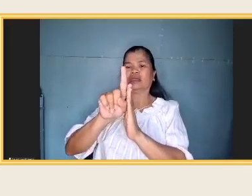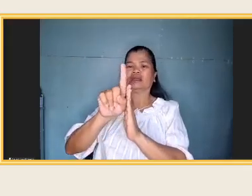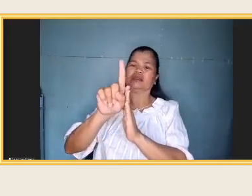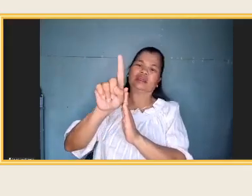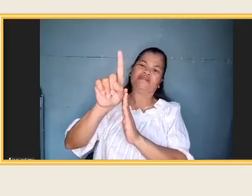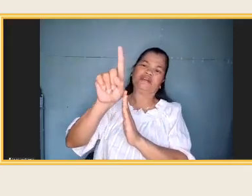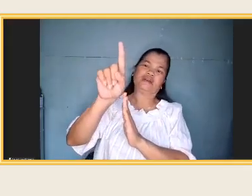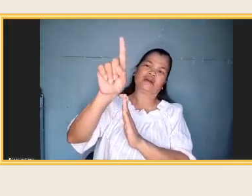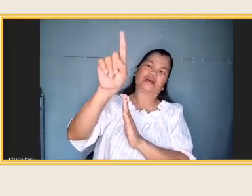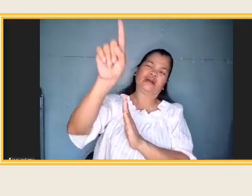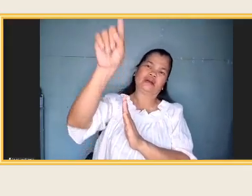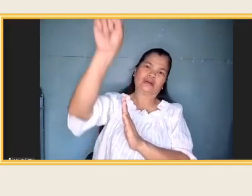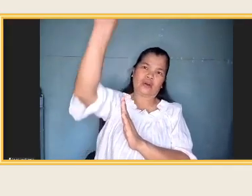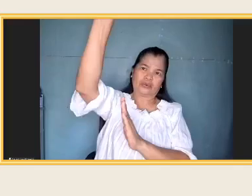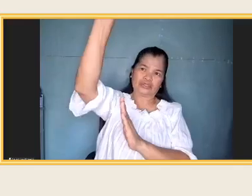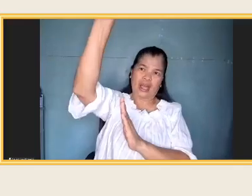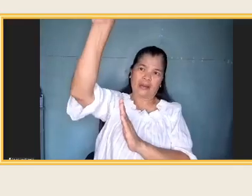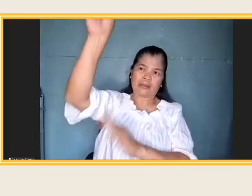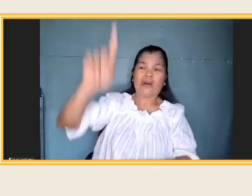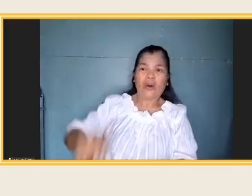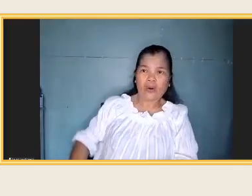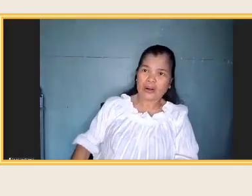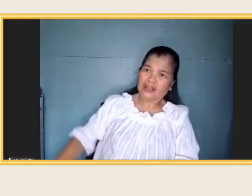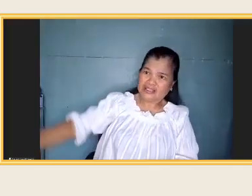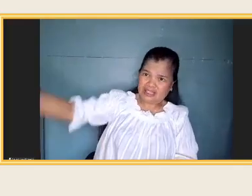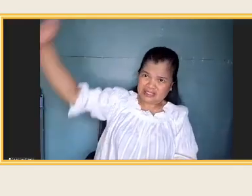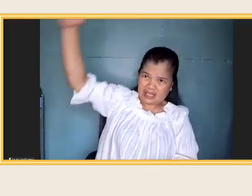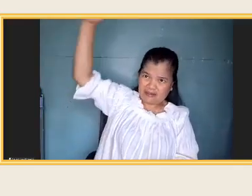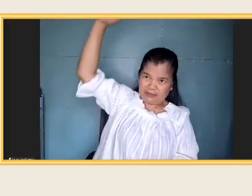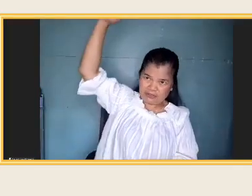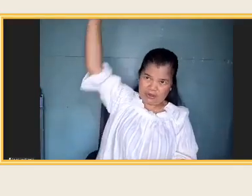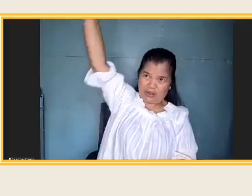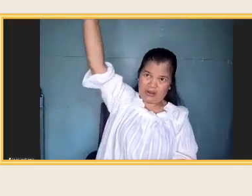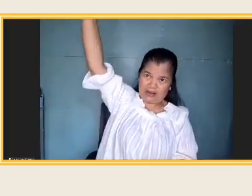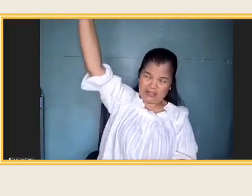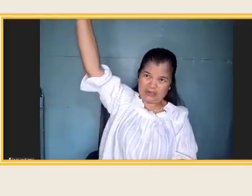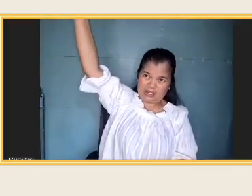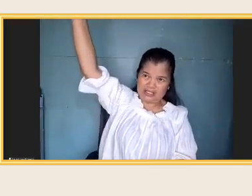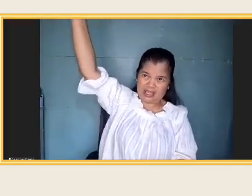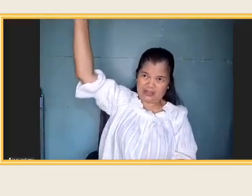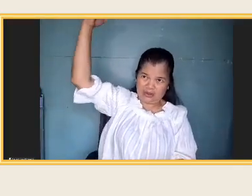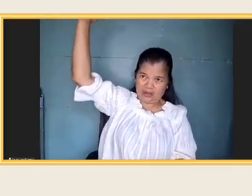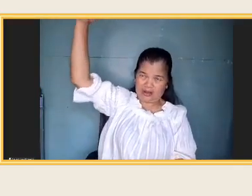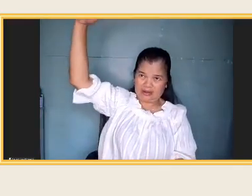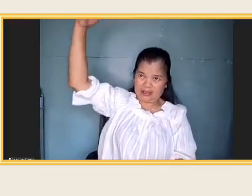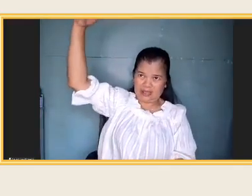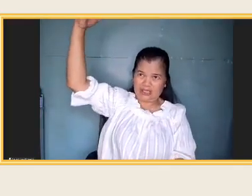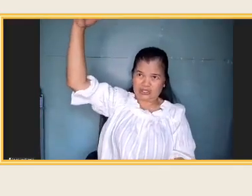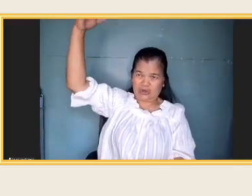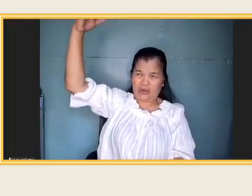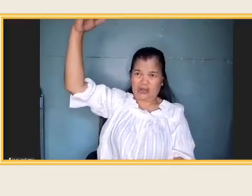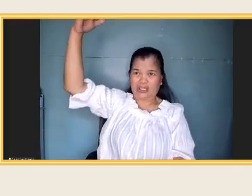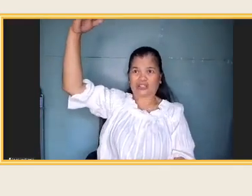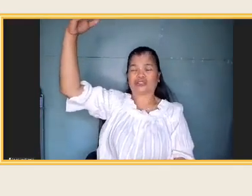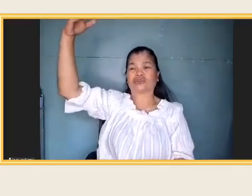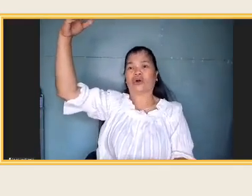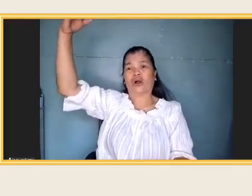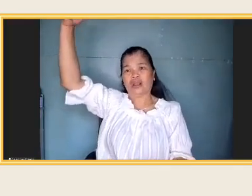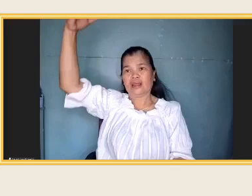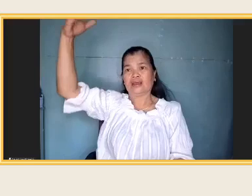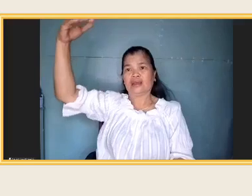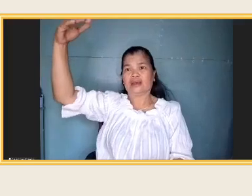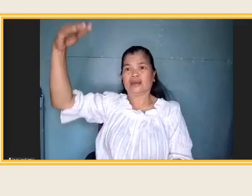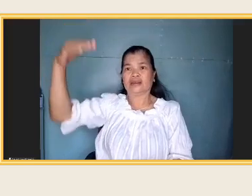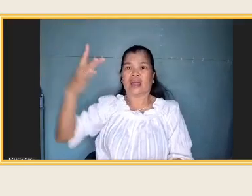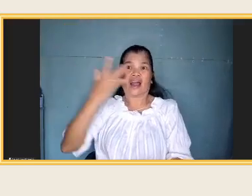D finger goes up, or just sign for tall. Natural sign, tall. Is tall. Is